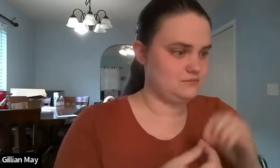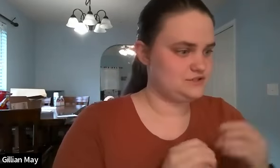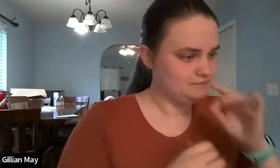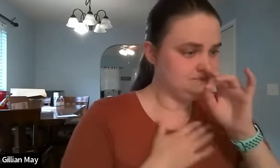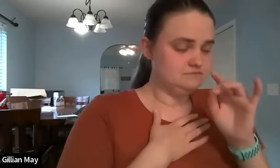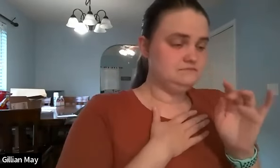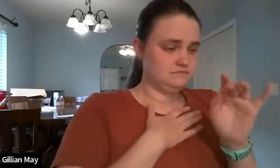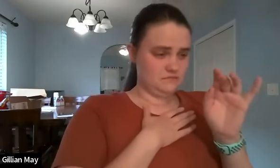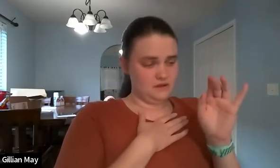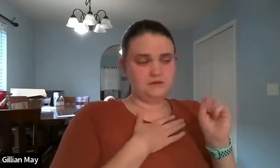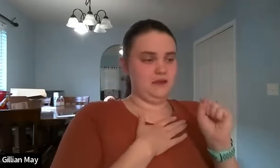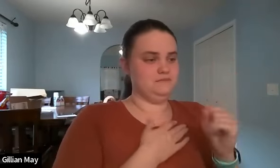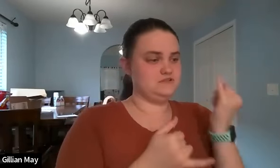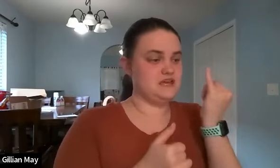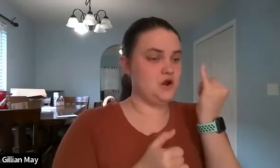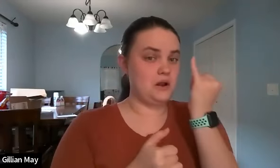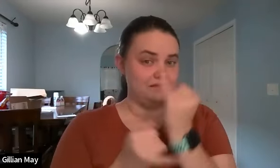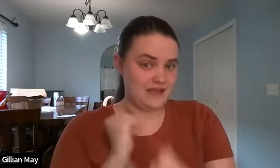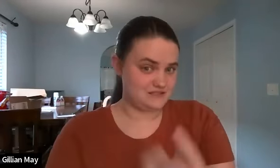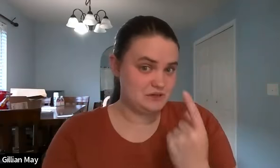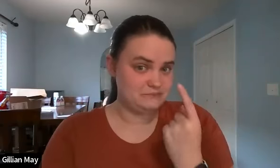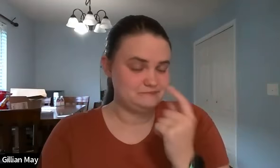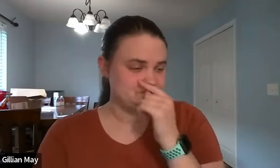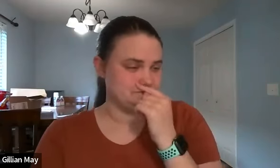numbers. Okay, so then our last one.